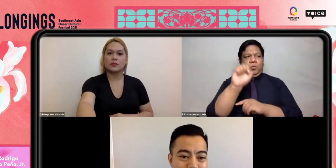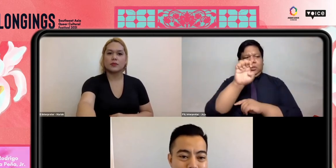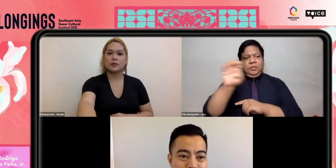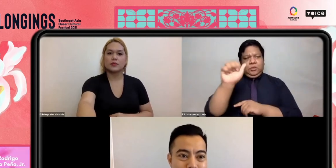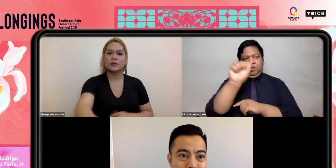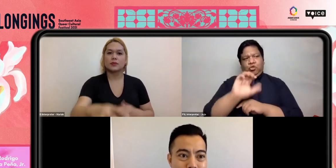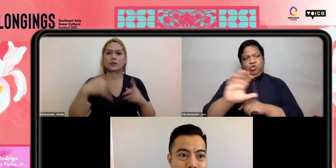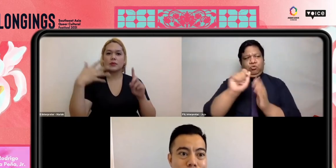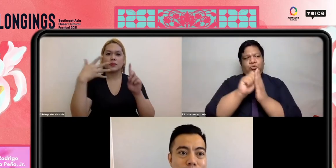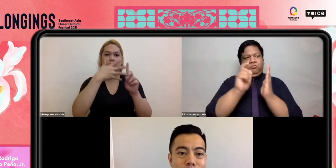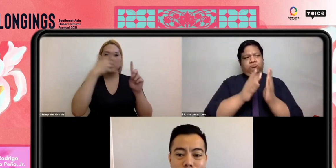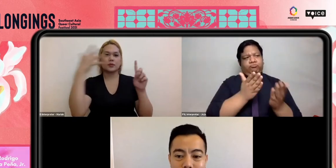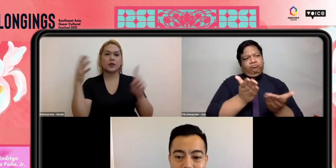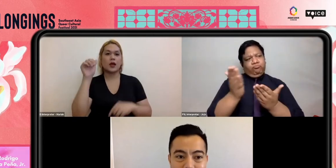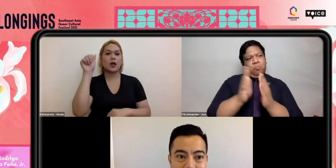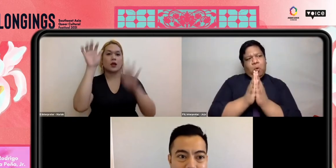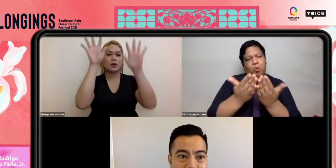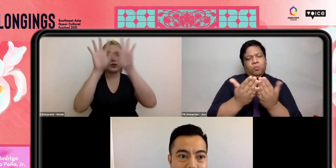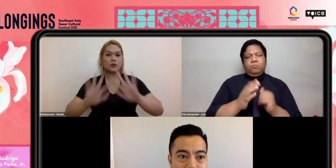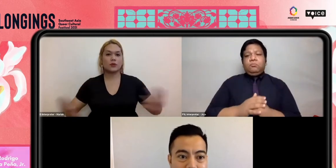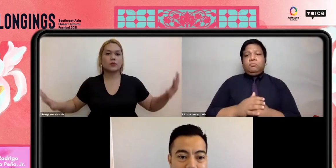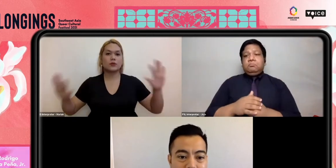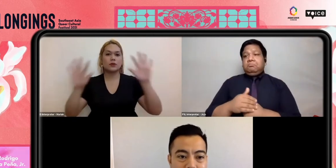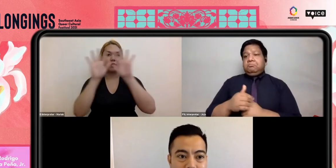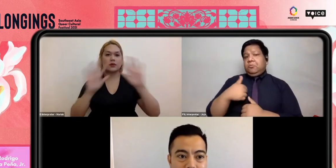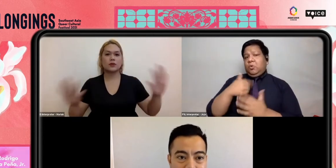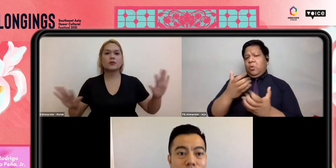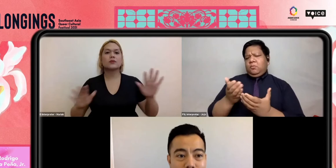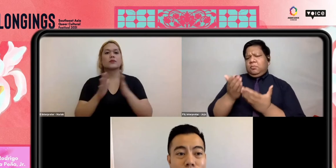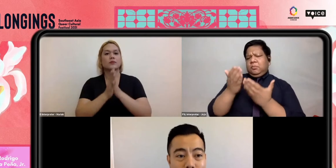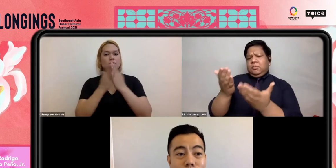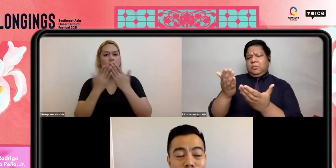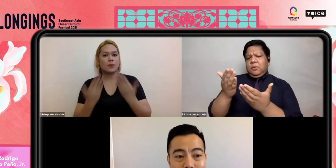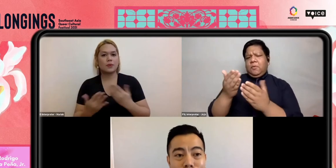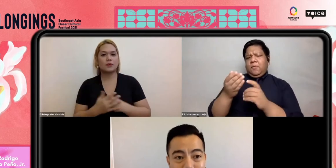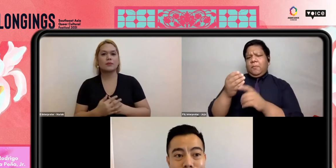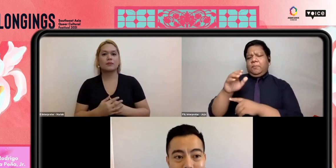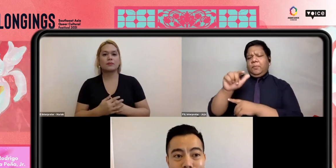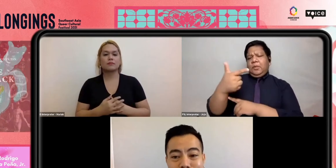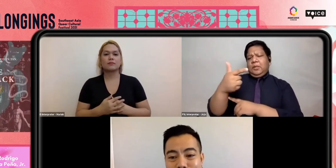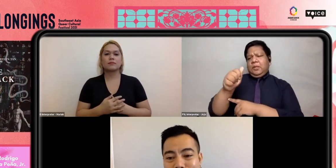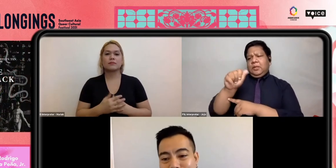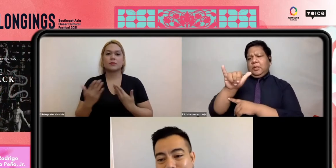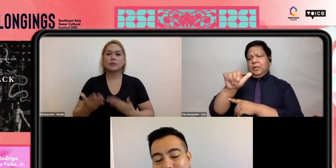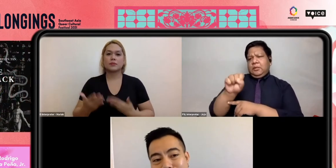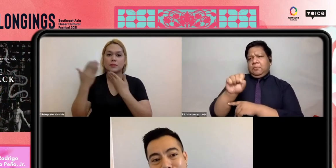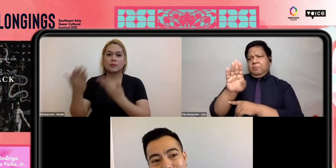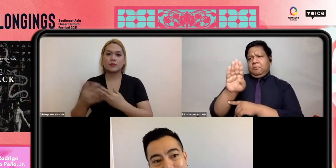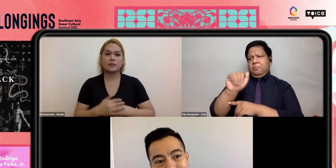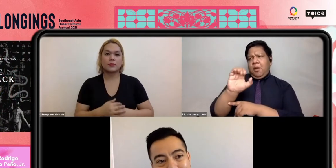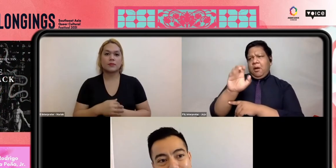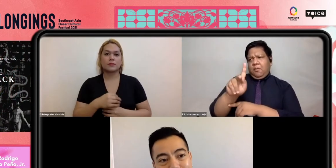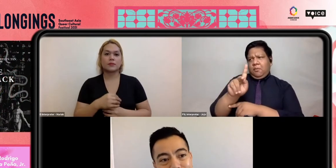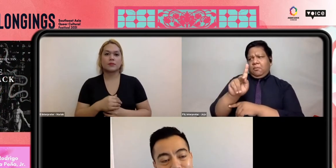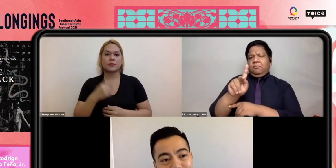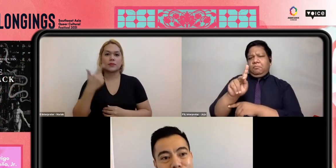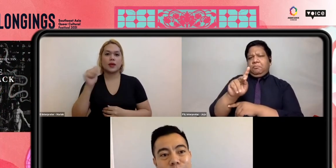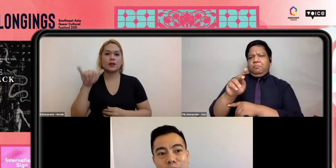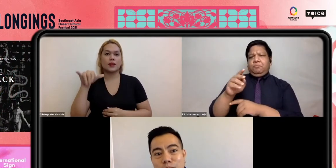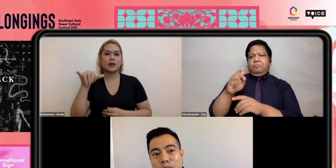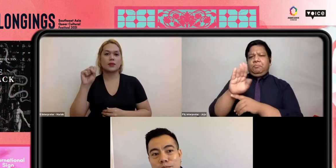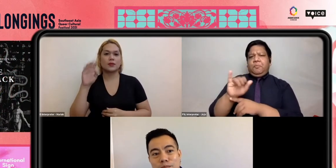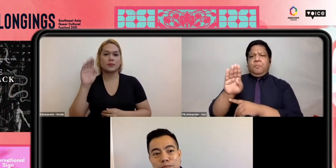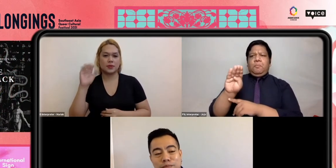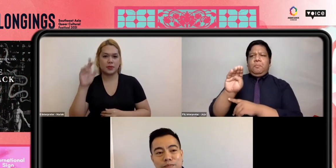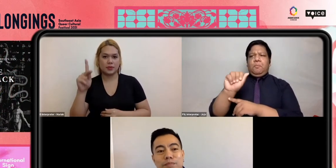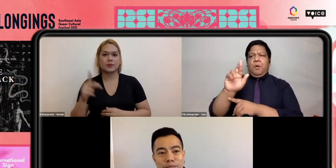much, Rodrigo. I'd really like to recommend Gaze Back by Marilyn Tan. I believe the author describes it as a